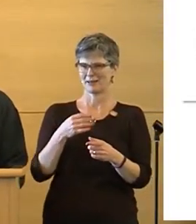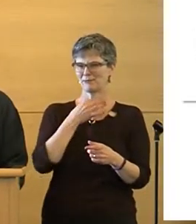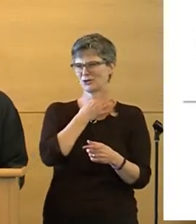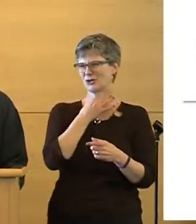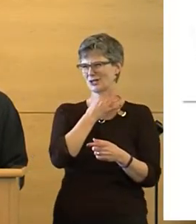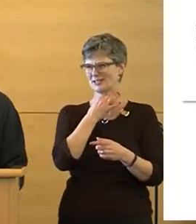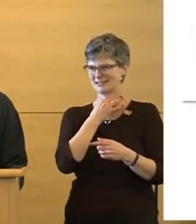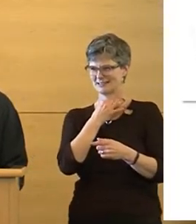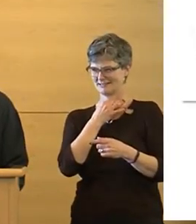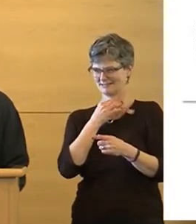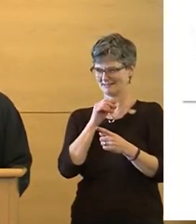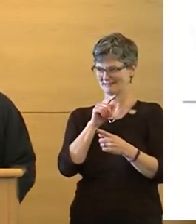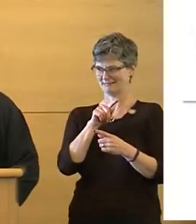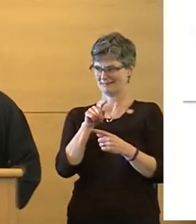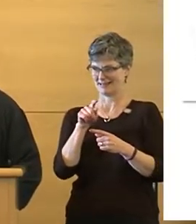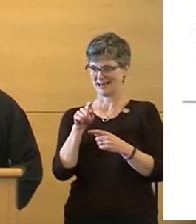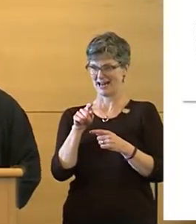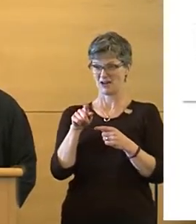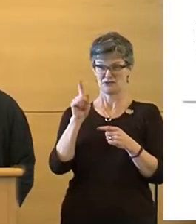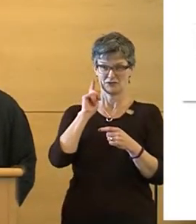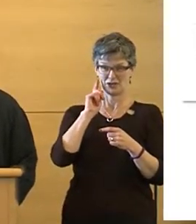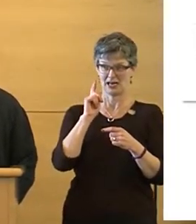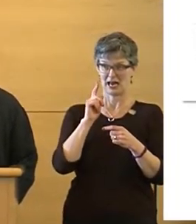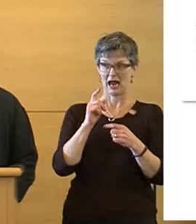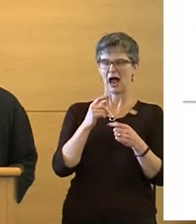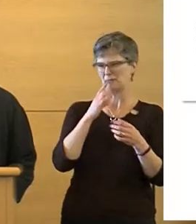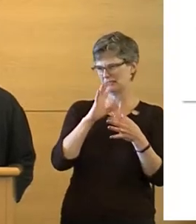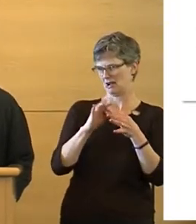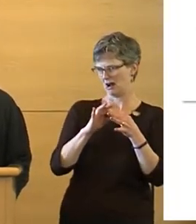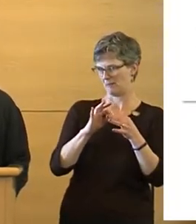So let's look at some examples. We'll start with web pages.